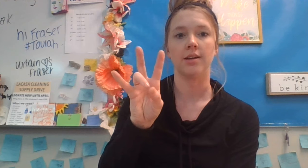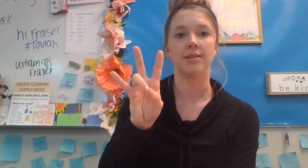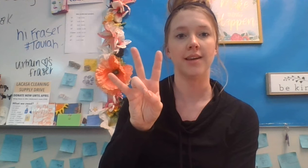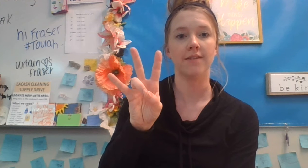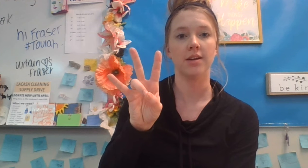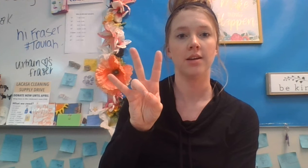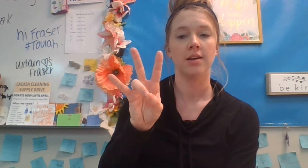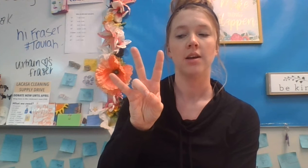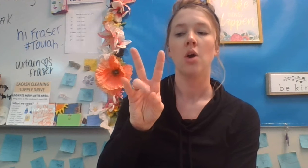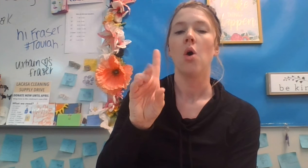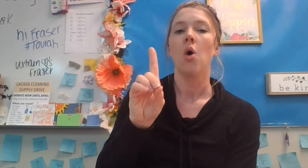107,